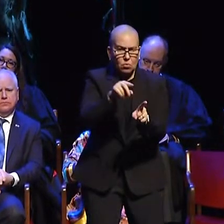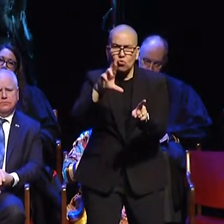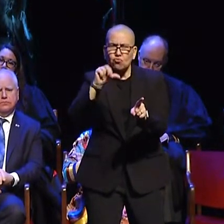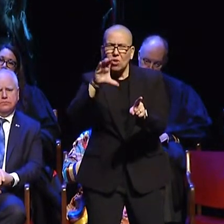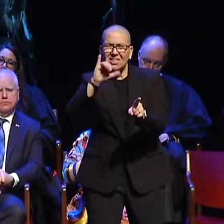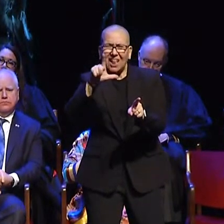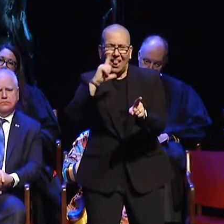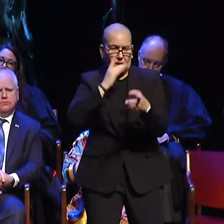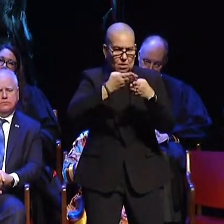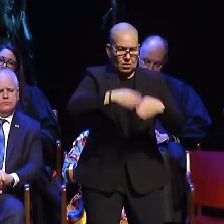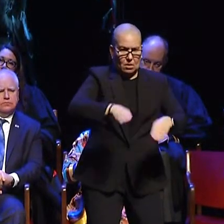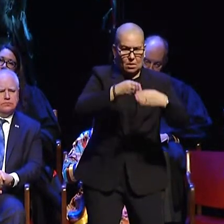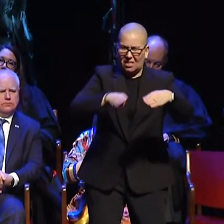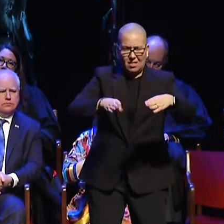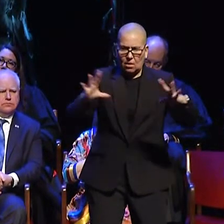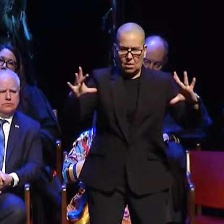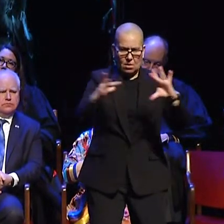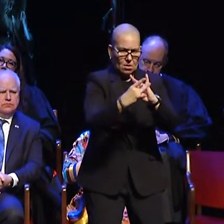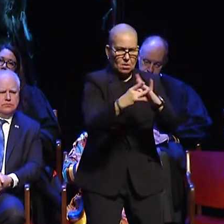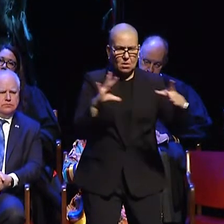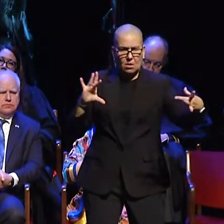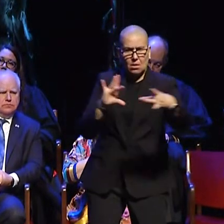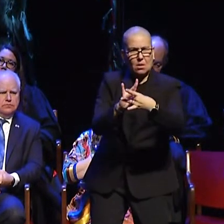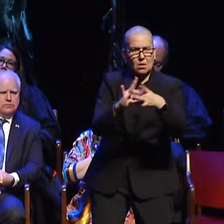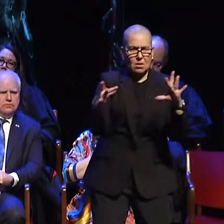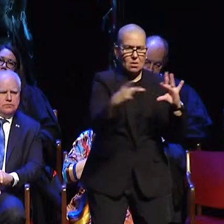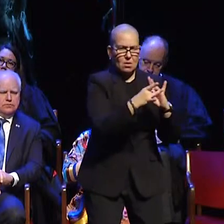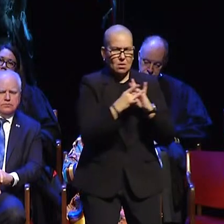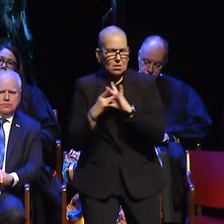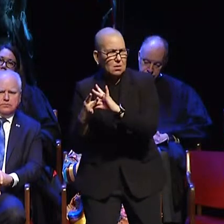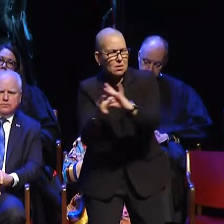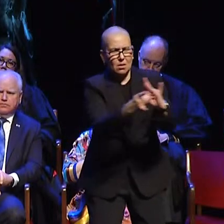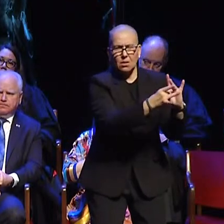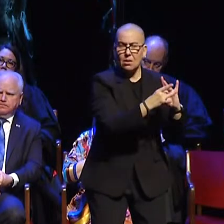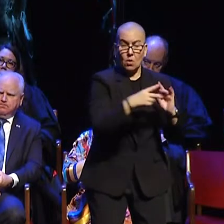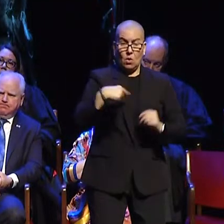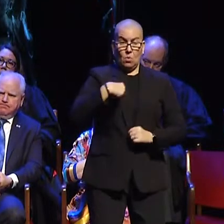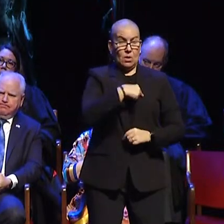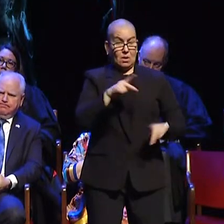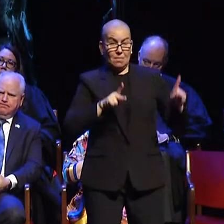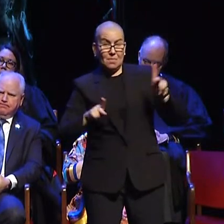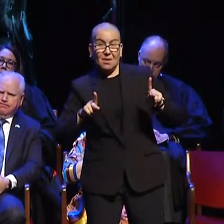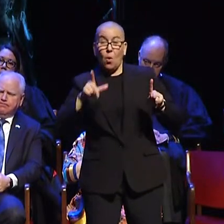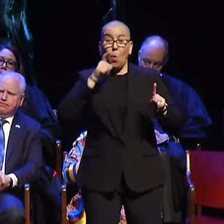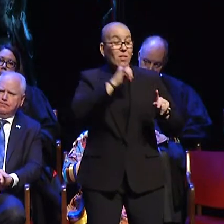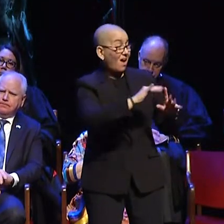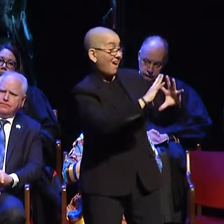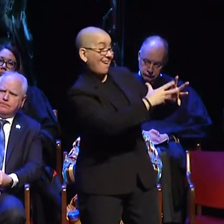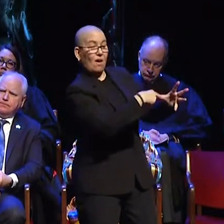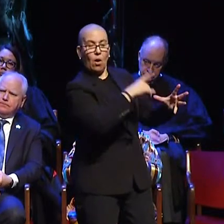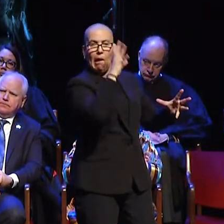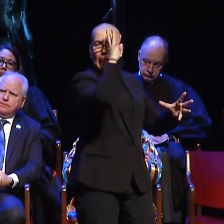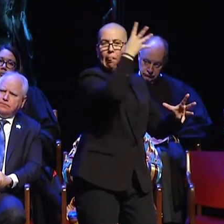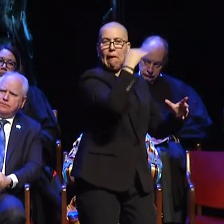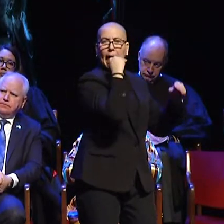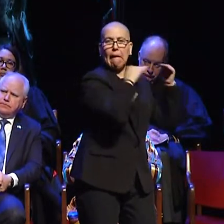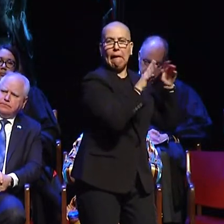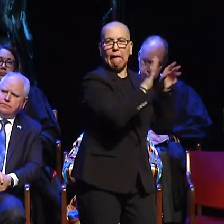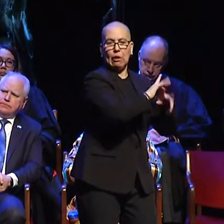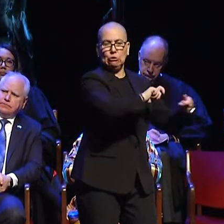connect, especially with people we may have been led falsely to believe that we don't have anything in common with.